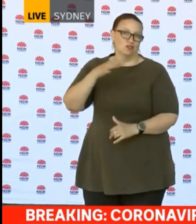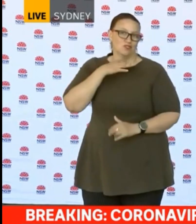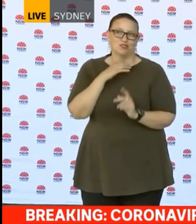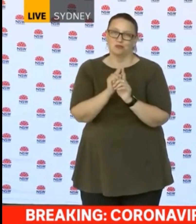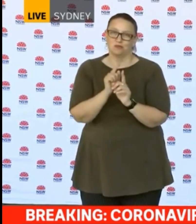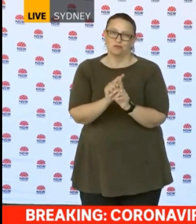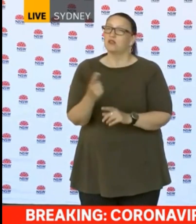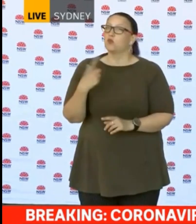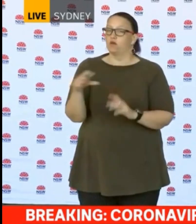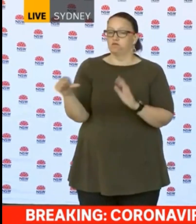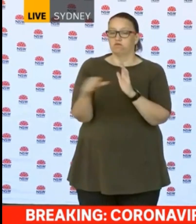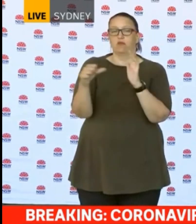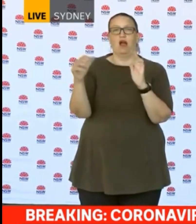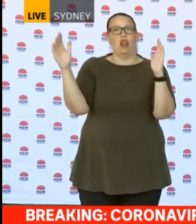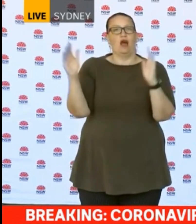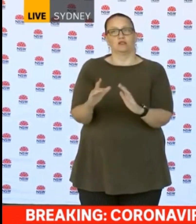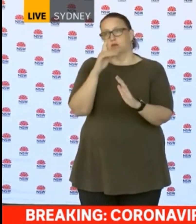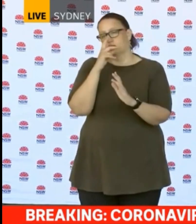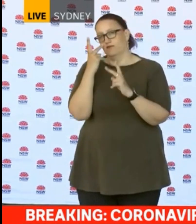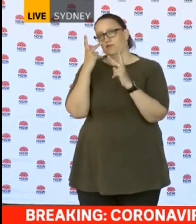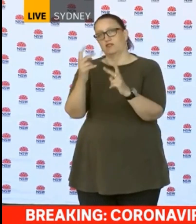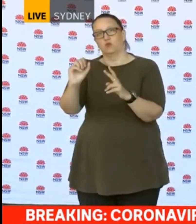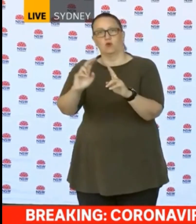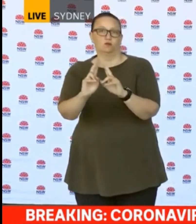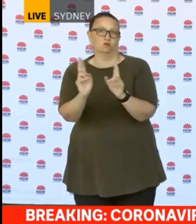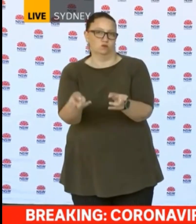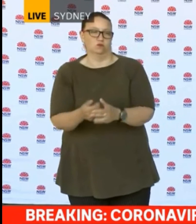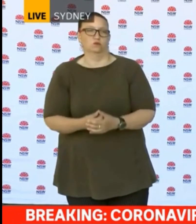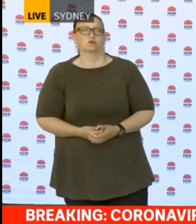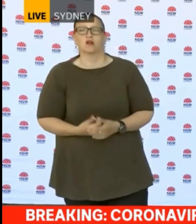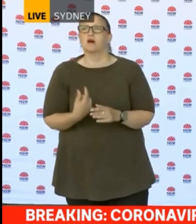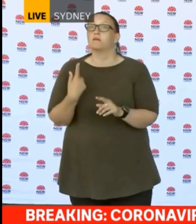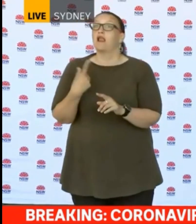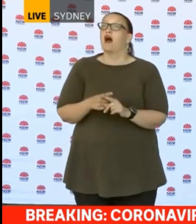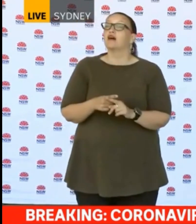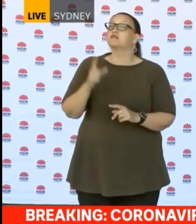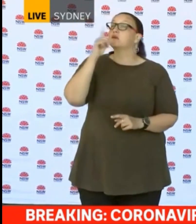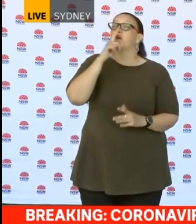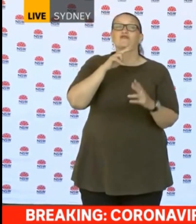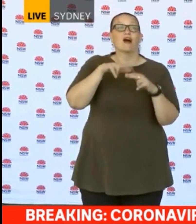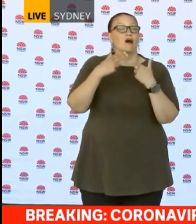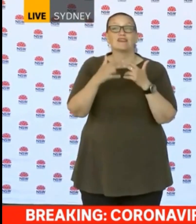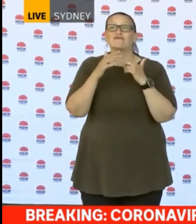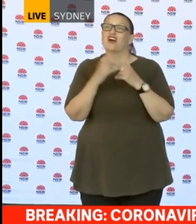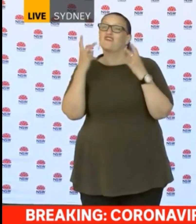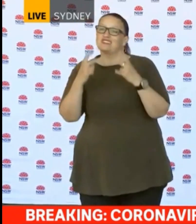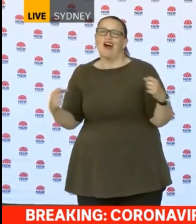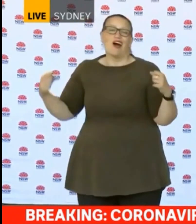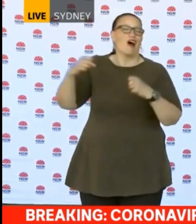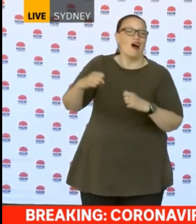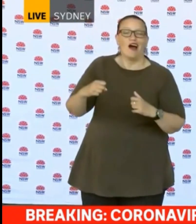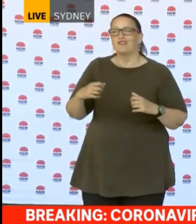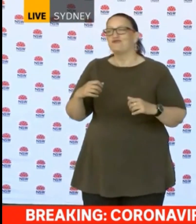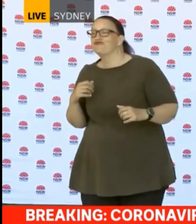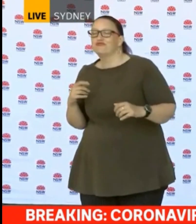advice about limiting household gatherings, given that risk, and the fact that people will tend to let their guard down. There's not that structure. But